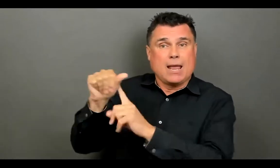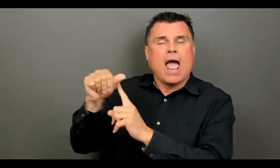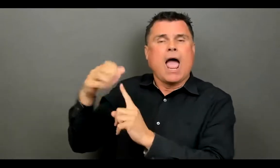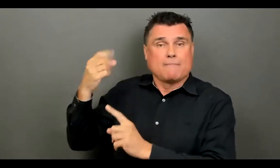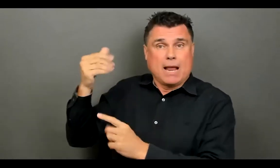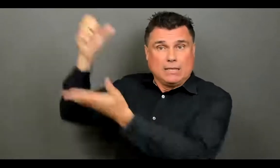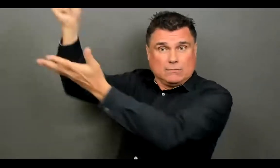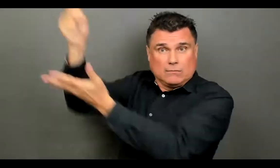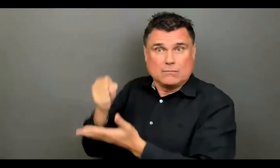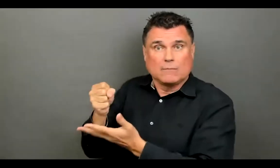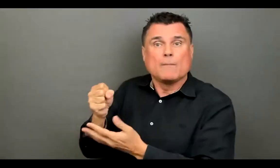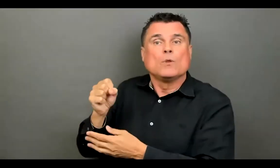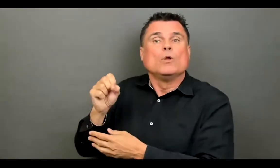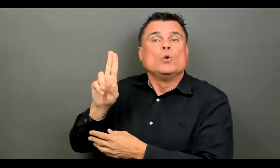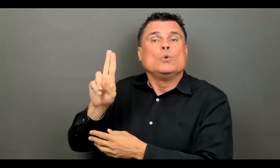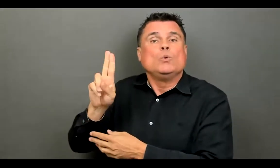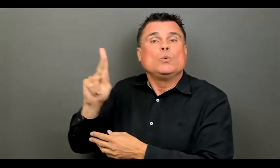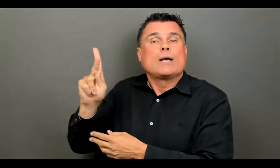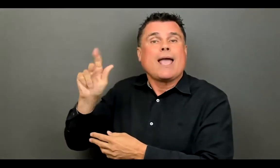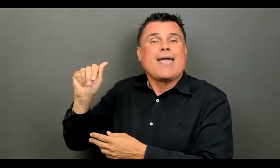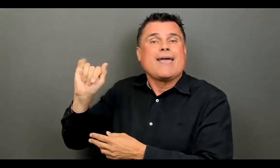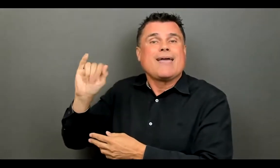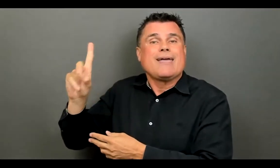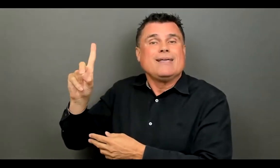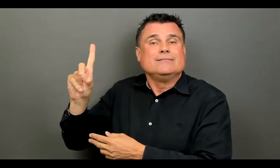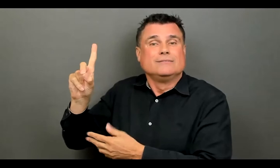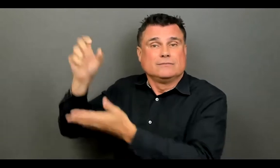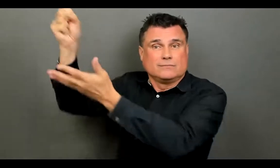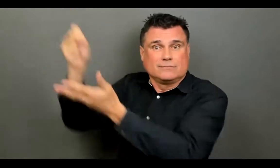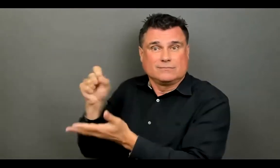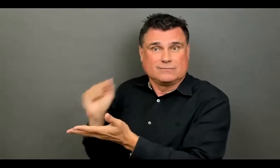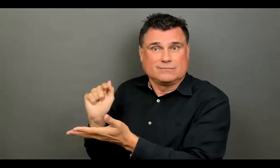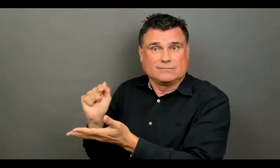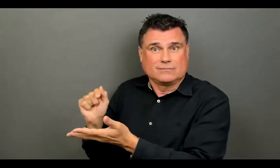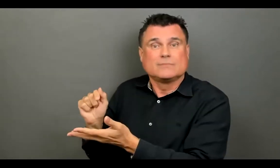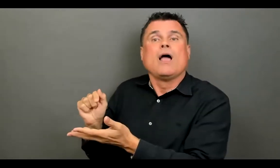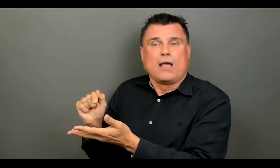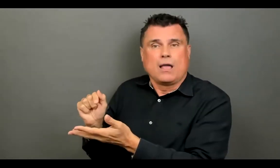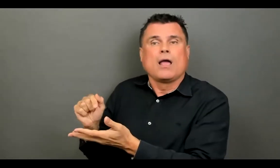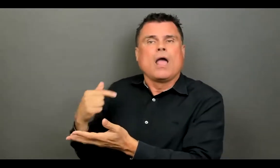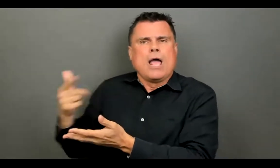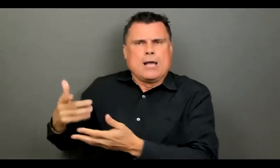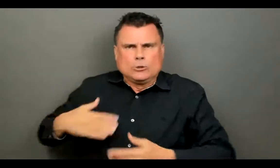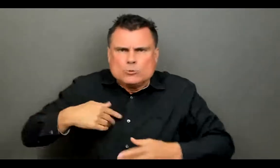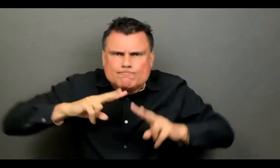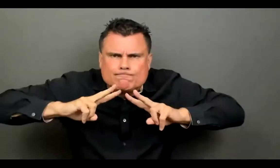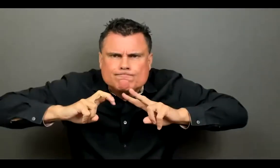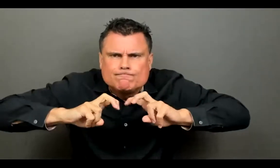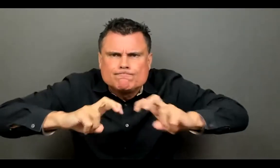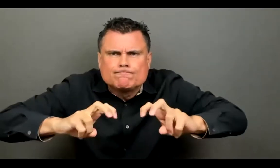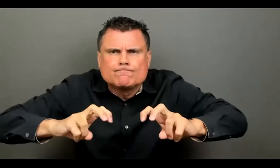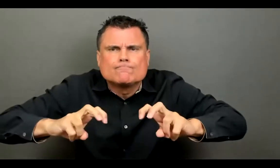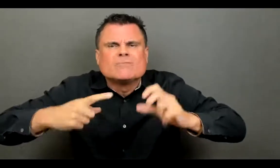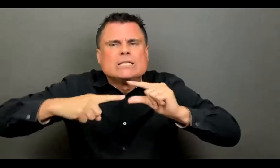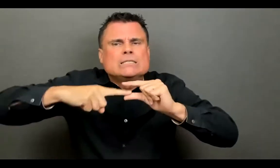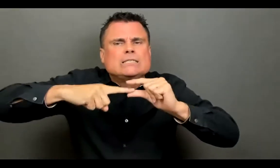most importantly, end users, to ensure inclusive digital humanitarian assistance. We know really well, particularly with the experiences